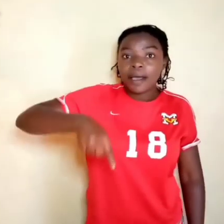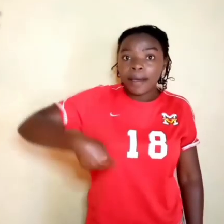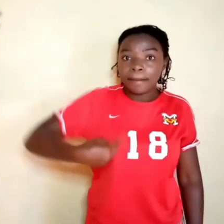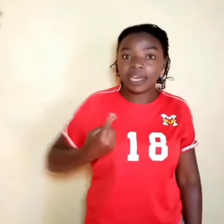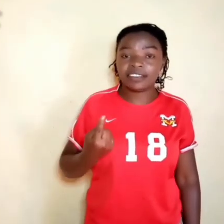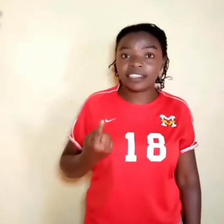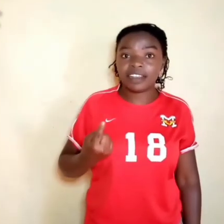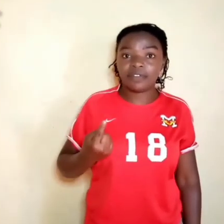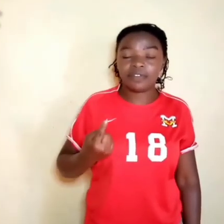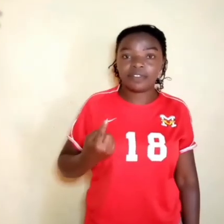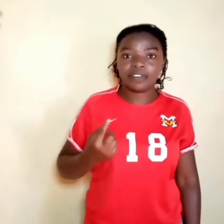myself,